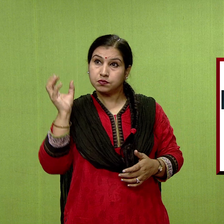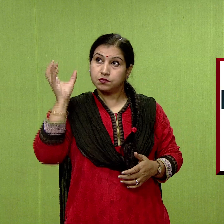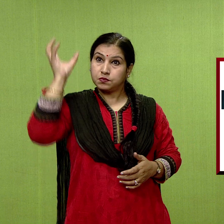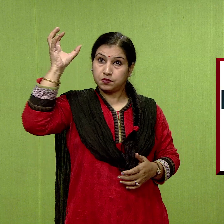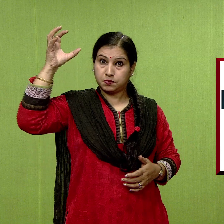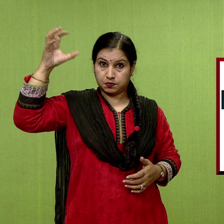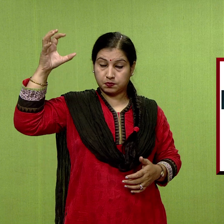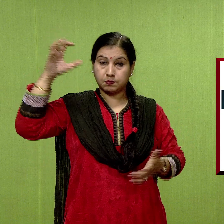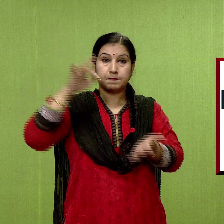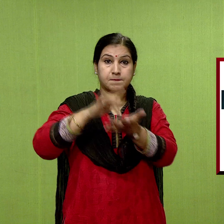Pradesh,